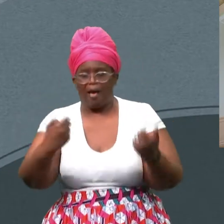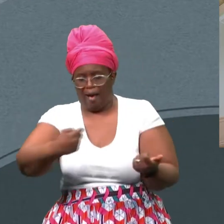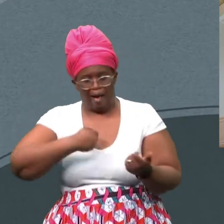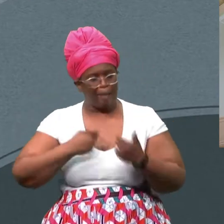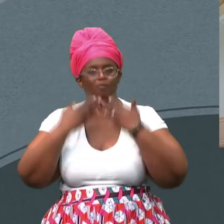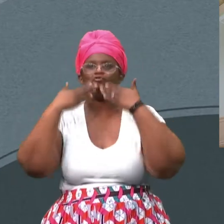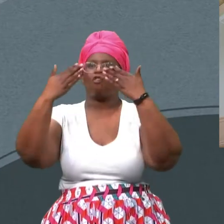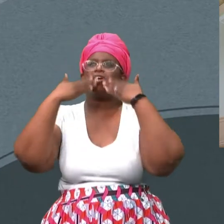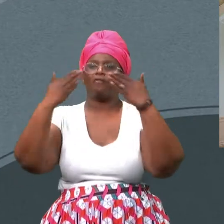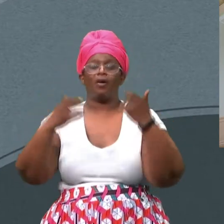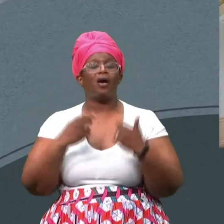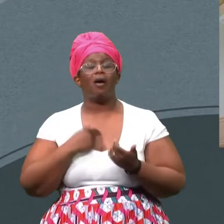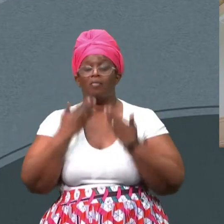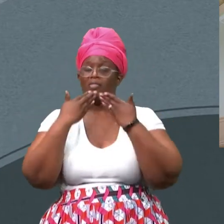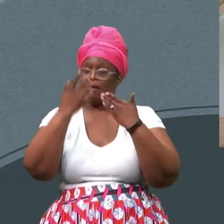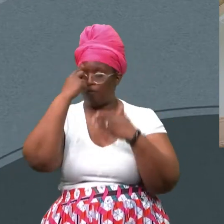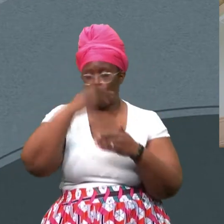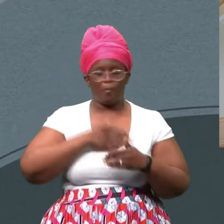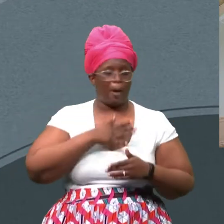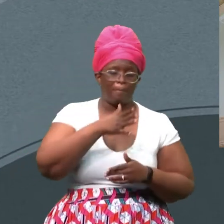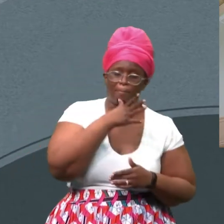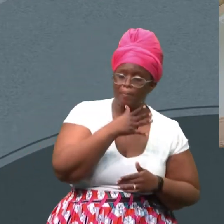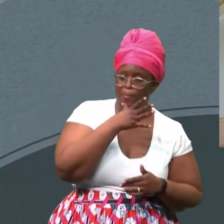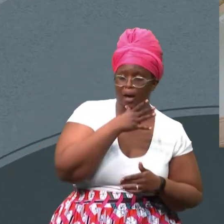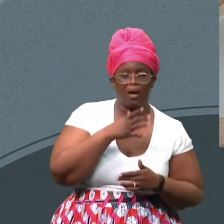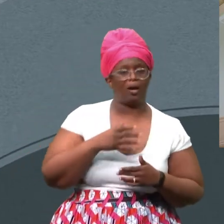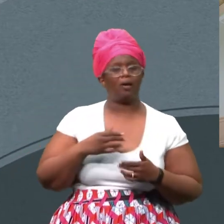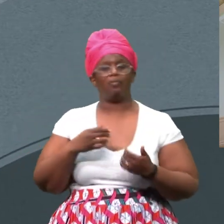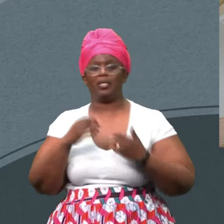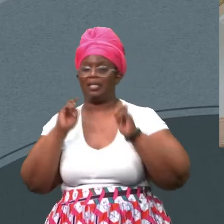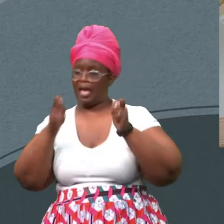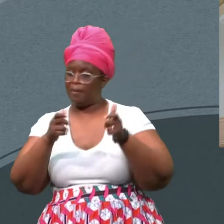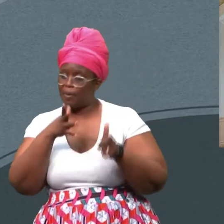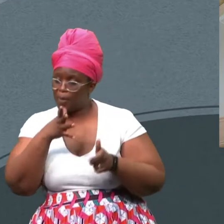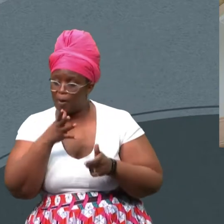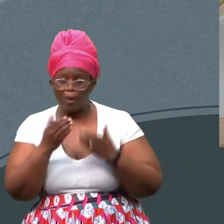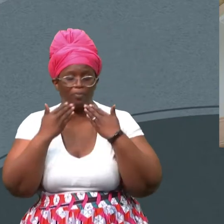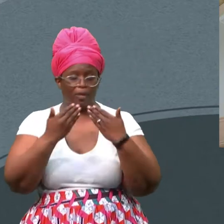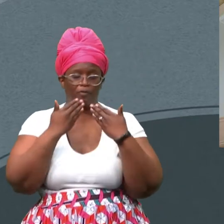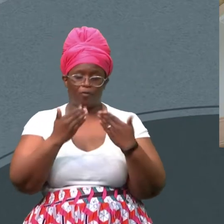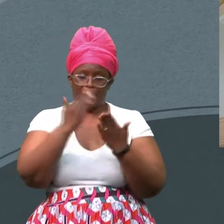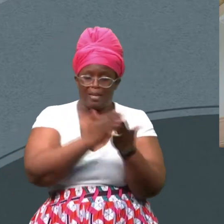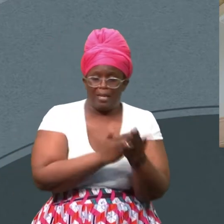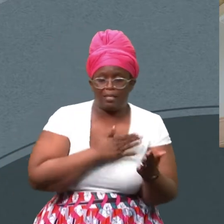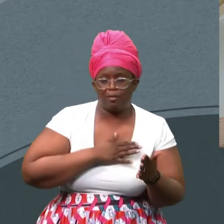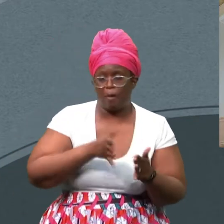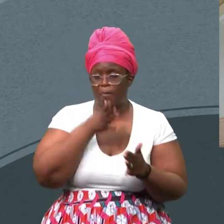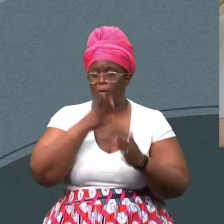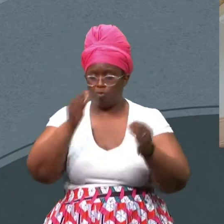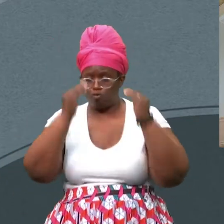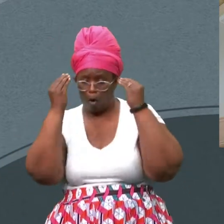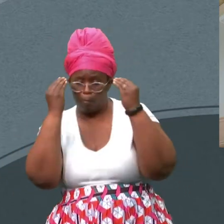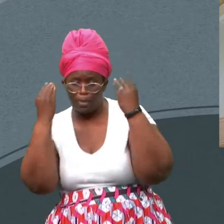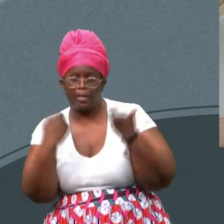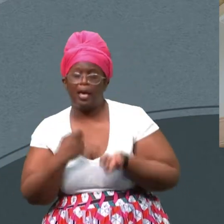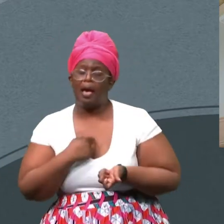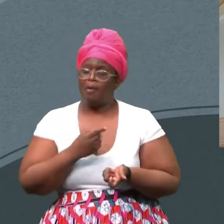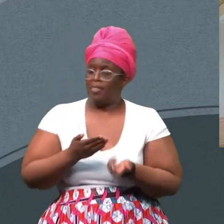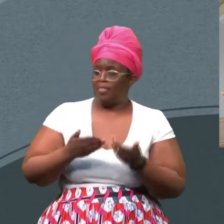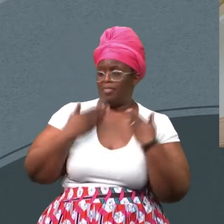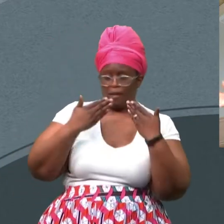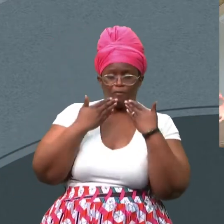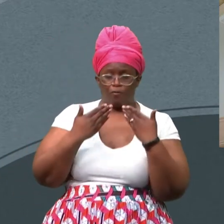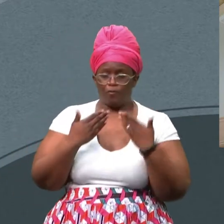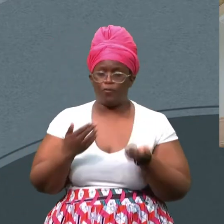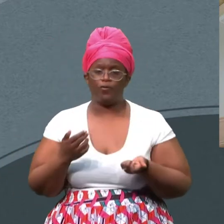that he gave me my mama as long as he did. I'm grateful for the lessons she taught me. I'm grateful that I had her. I'm grateful for those